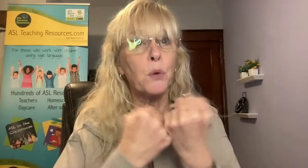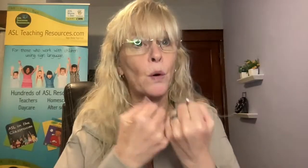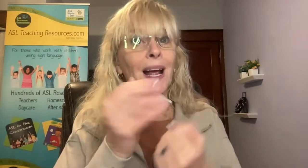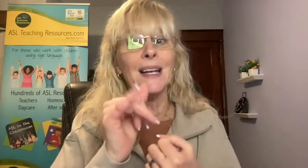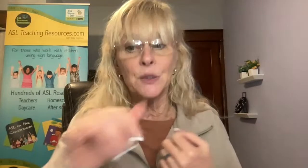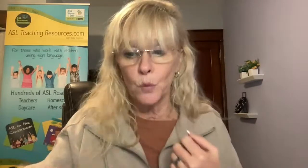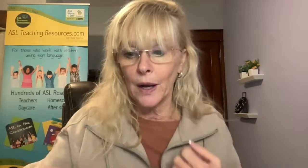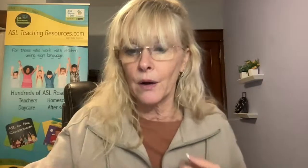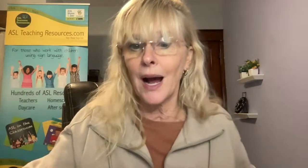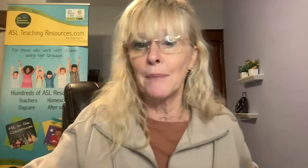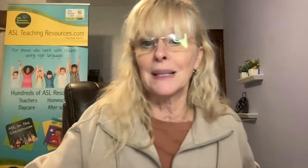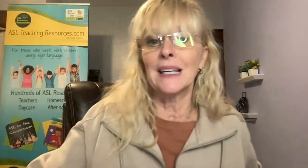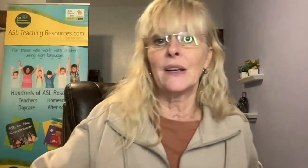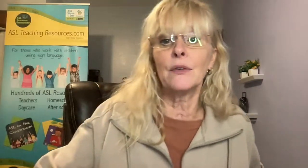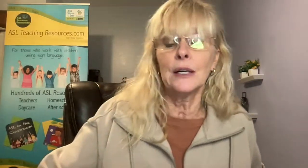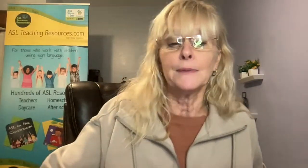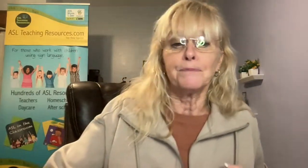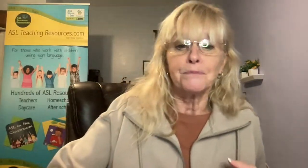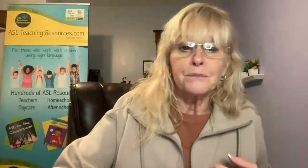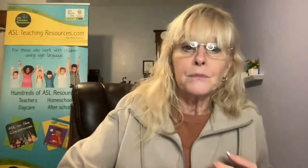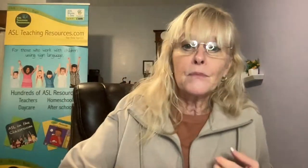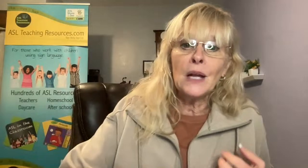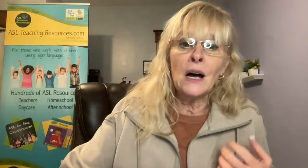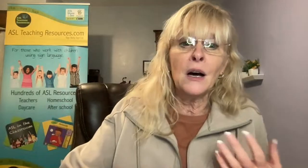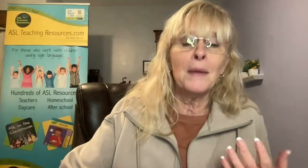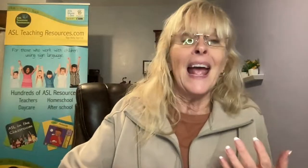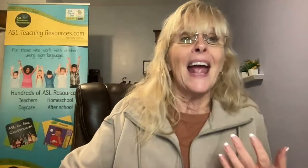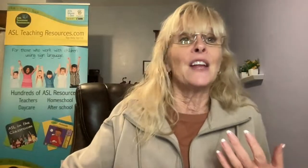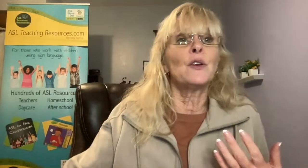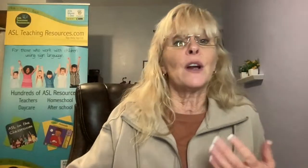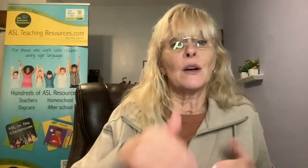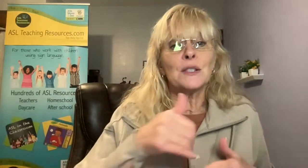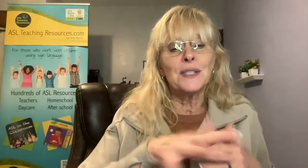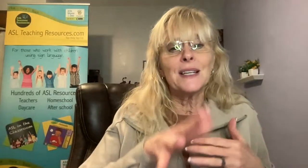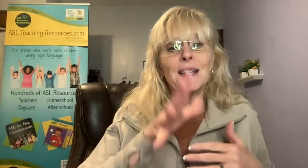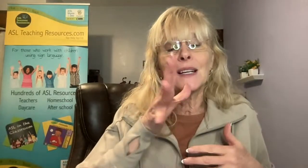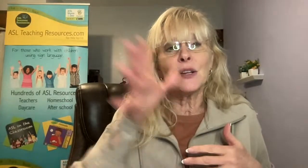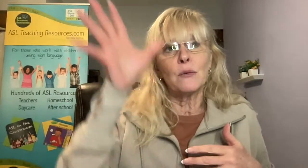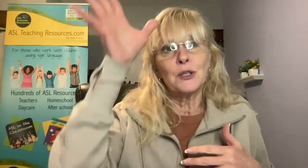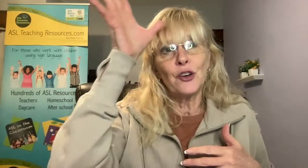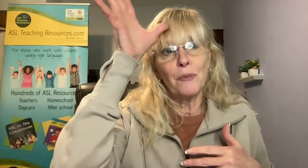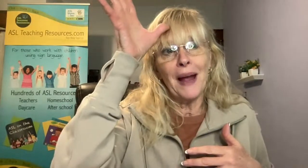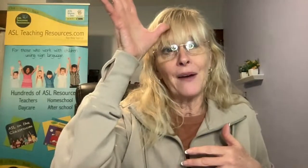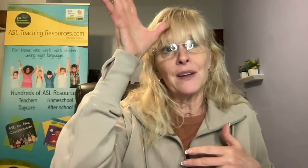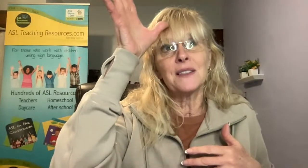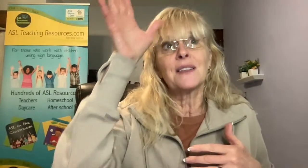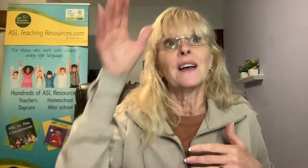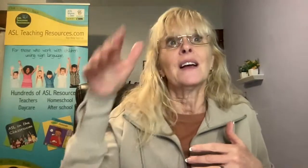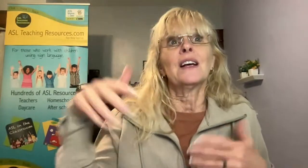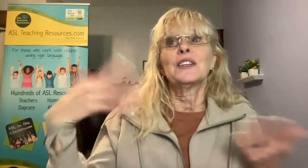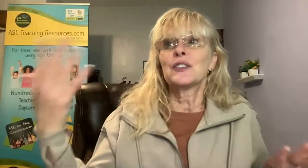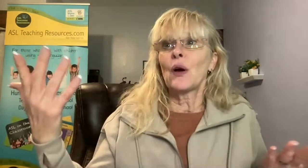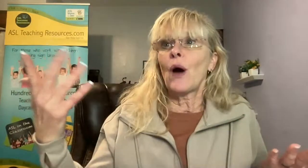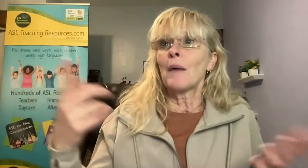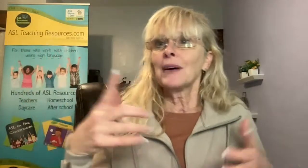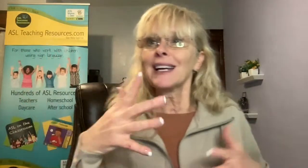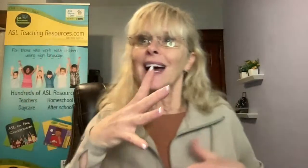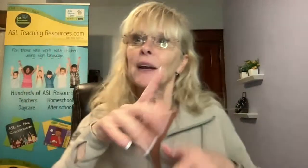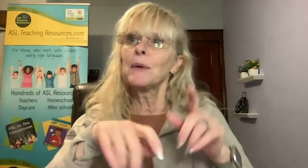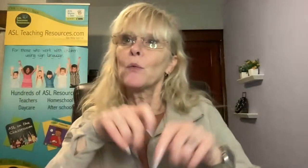support as well, I believe. And you can also send things home to your parents. So I'm going to kind of be